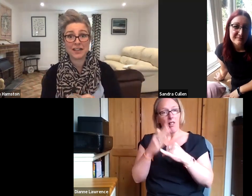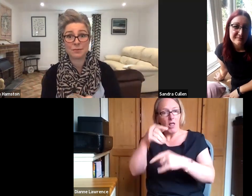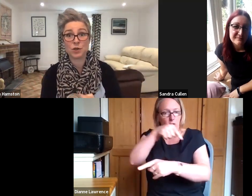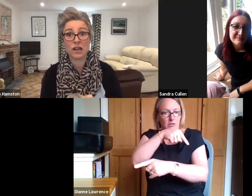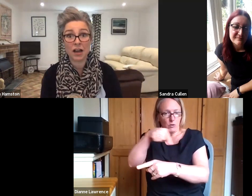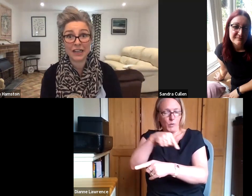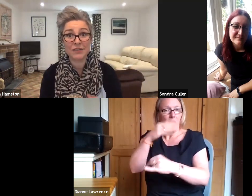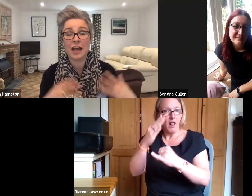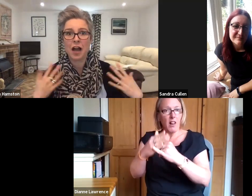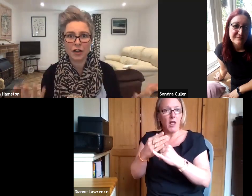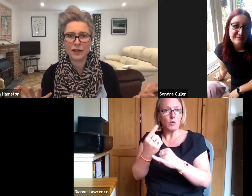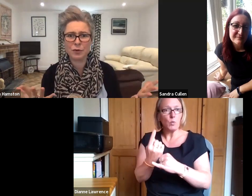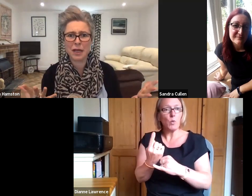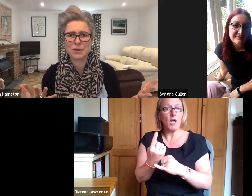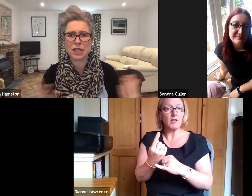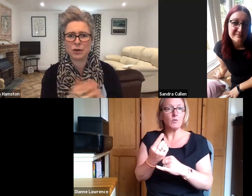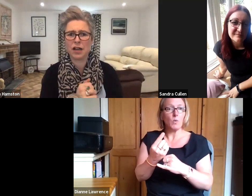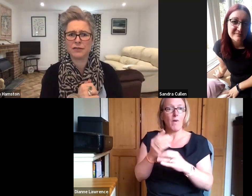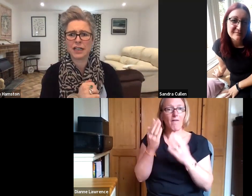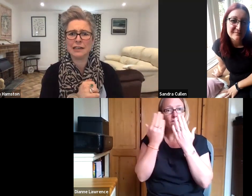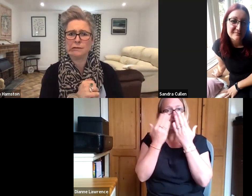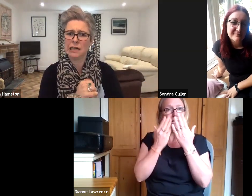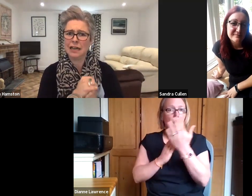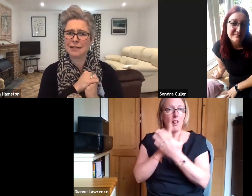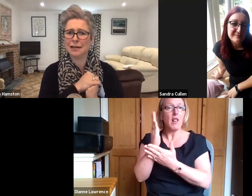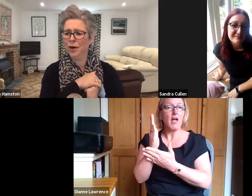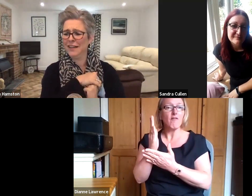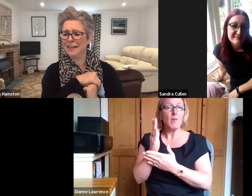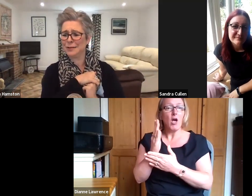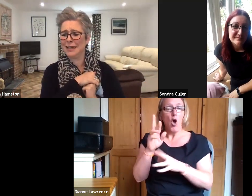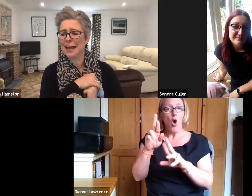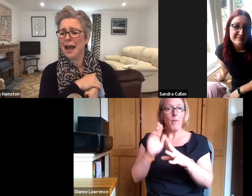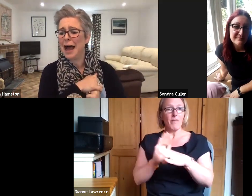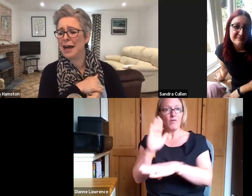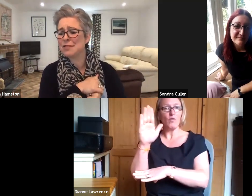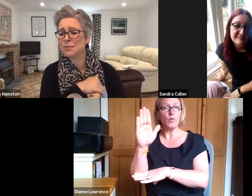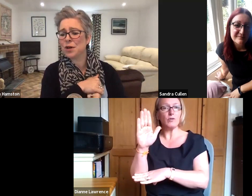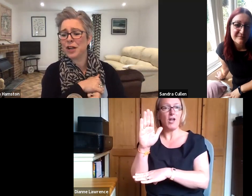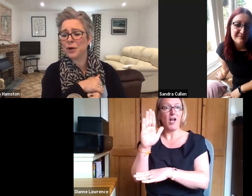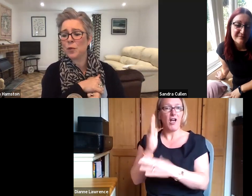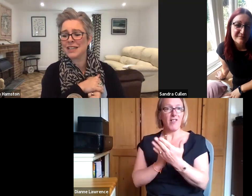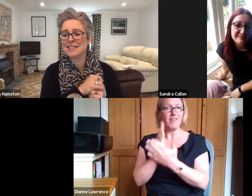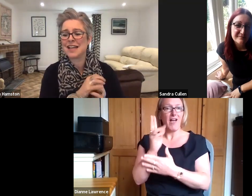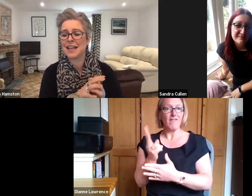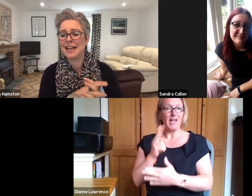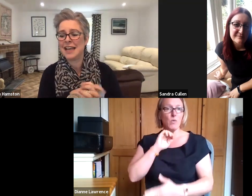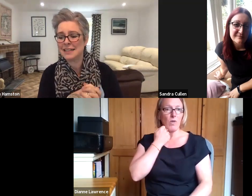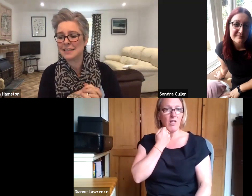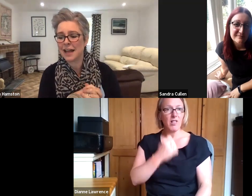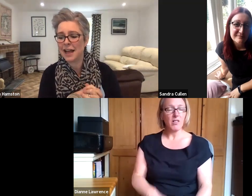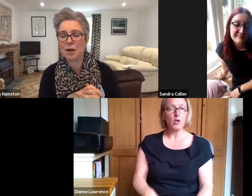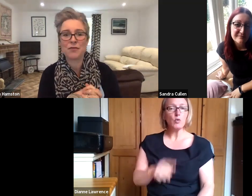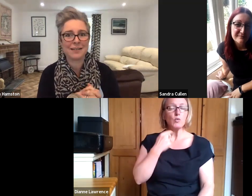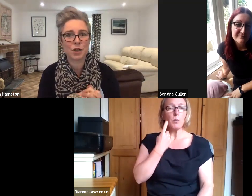our Facebook Lives. Hopefully we'll be able to go live again at some point this week. Tomorrow, Wednesday,